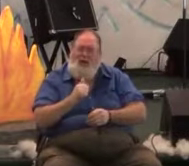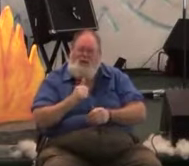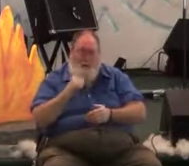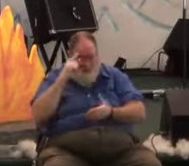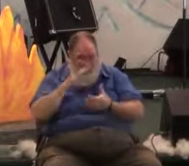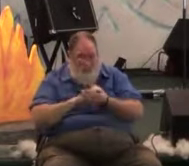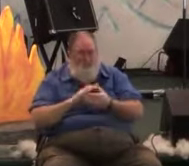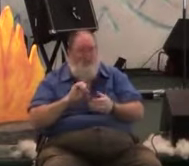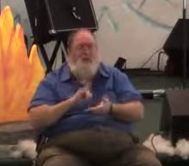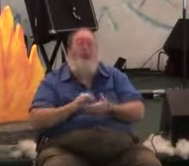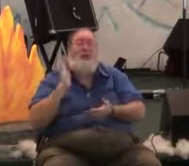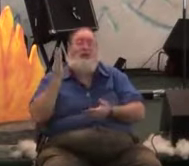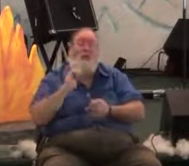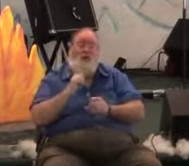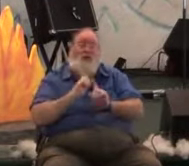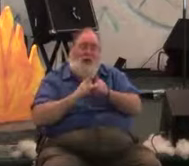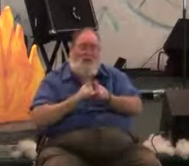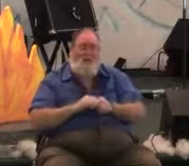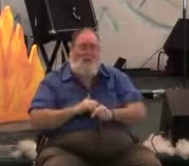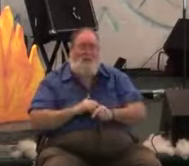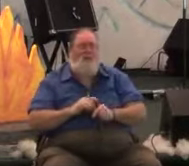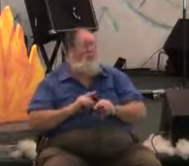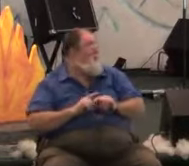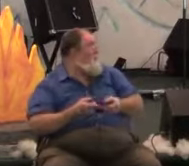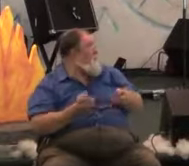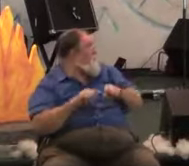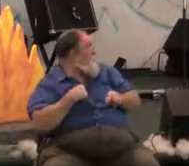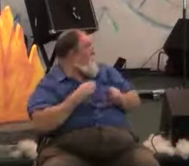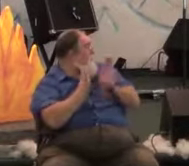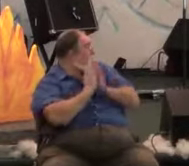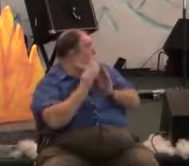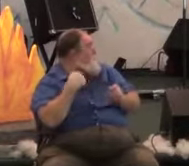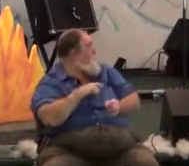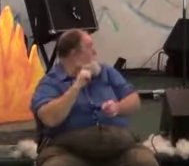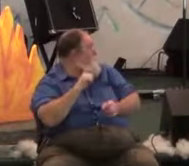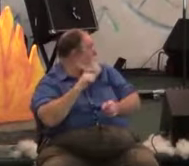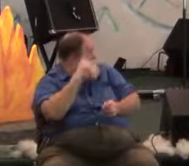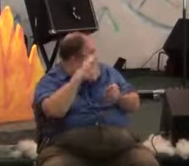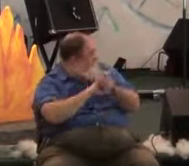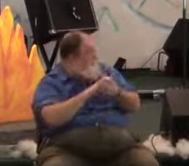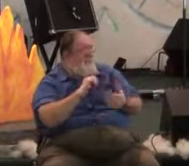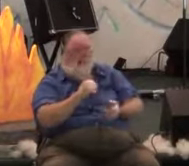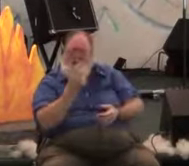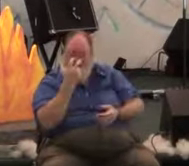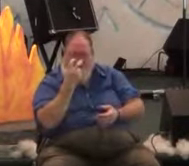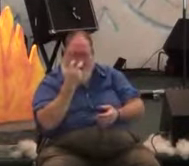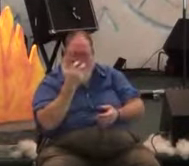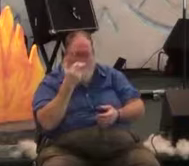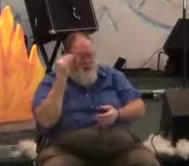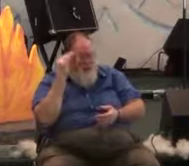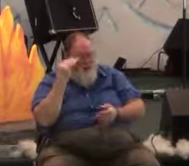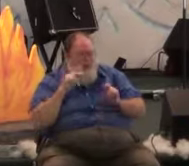work. But when he asks, he must believe and not doubt. Because he who doubts is like a wave of the